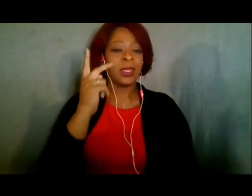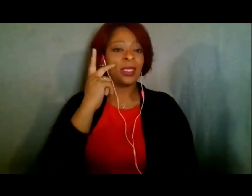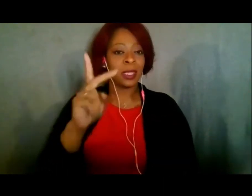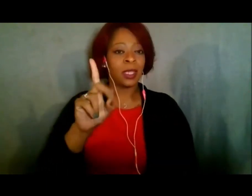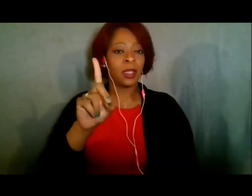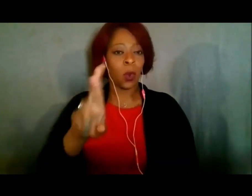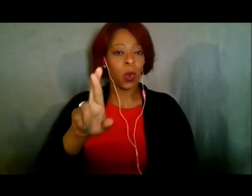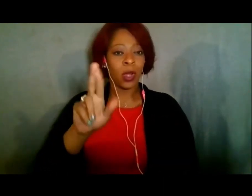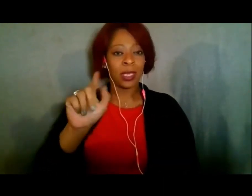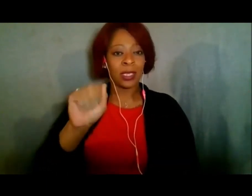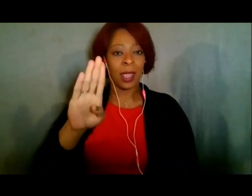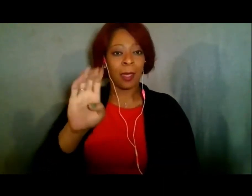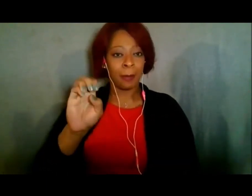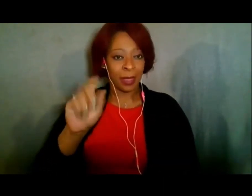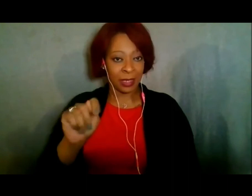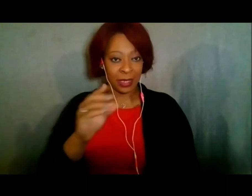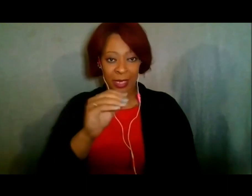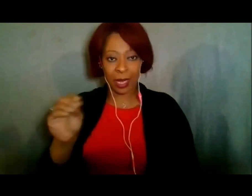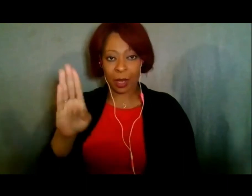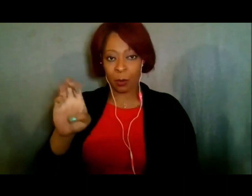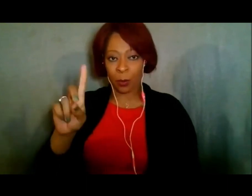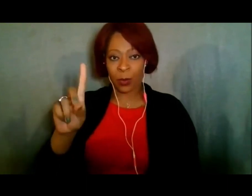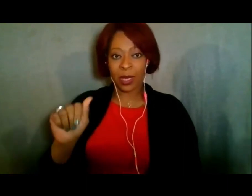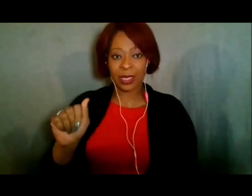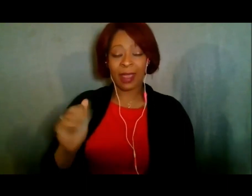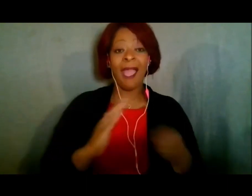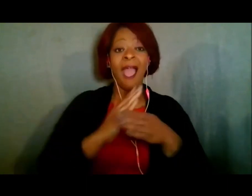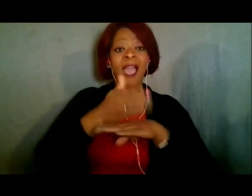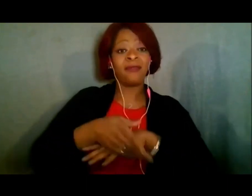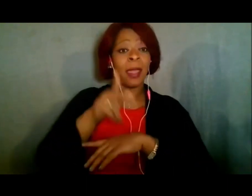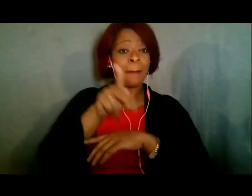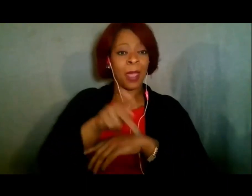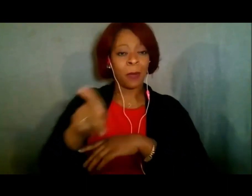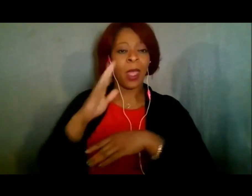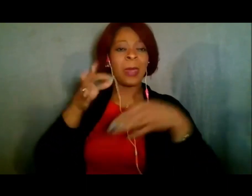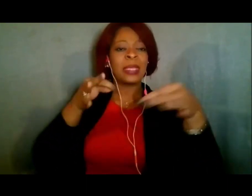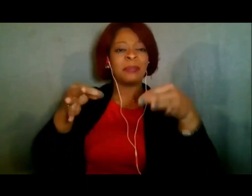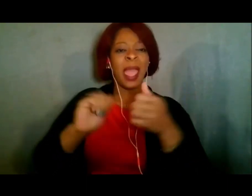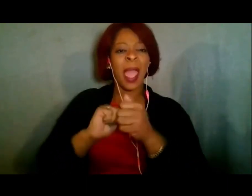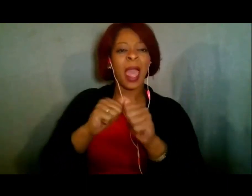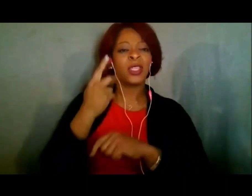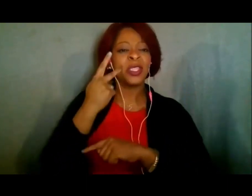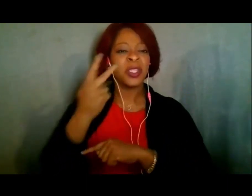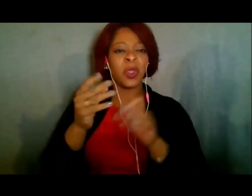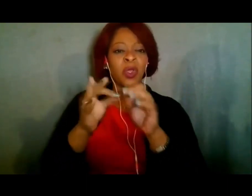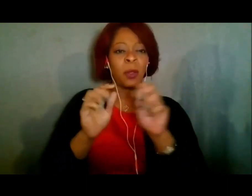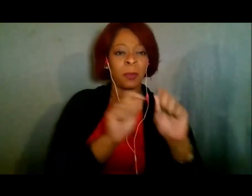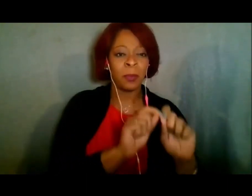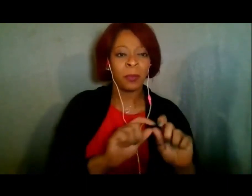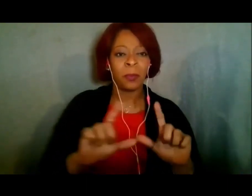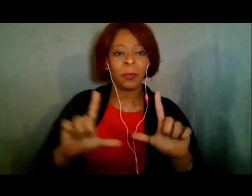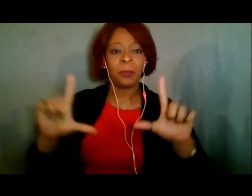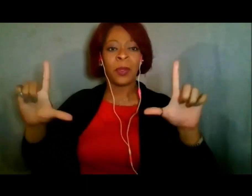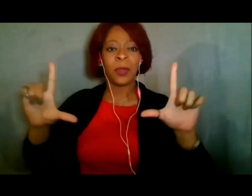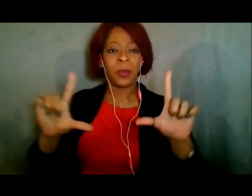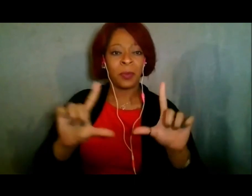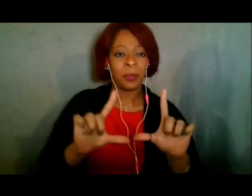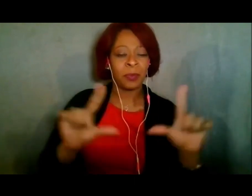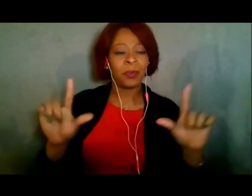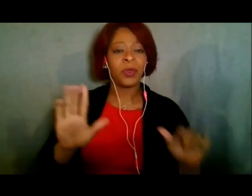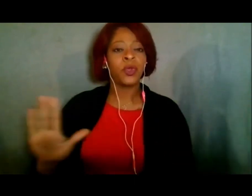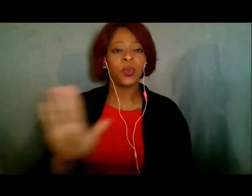again. When we get to the PowerPoints, I'll explain how you can make the interpreter larger or smaller depending on the view that you